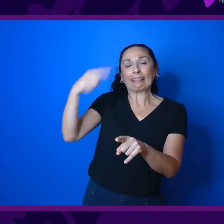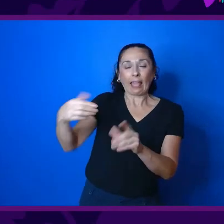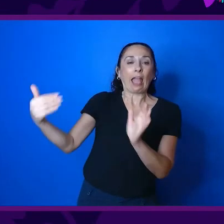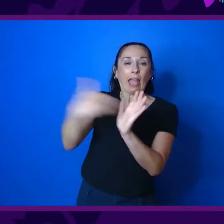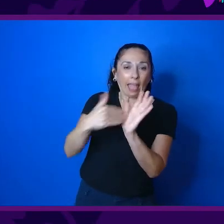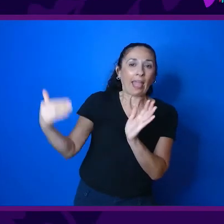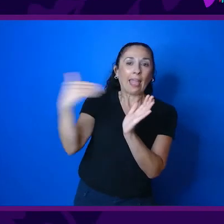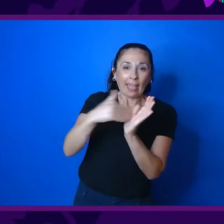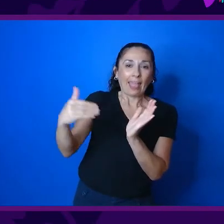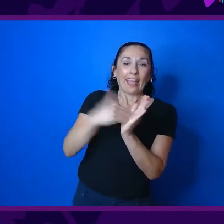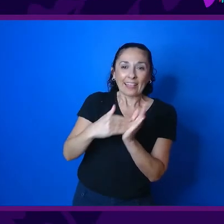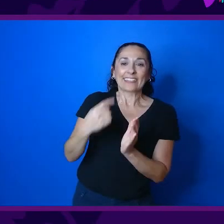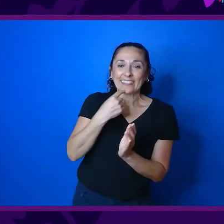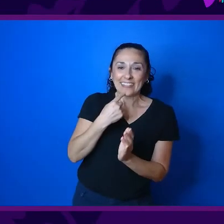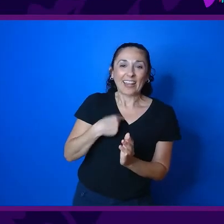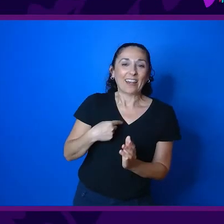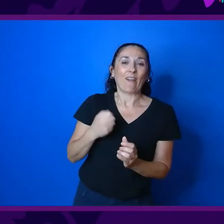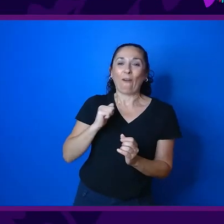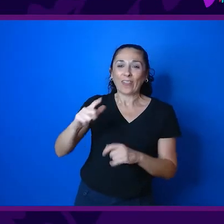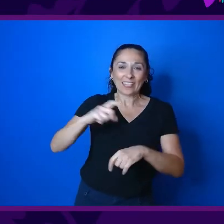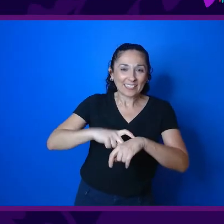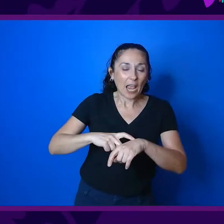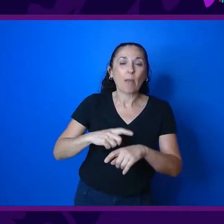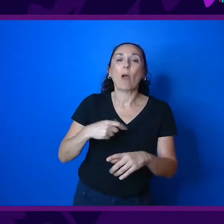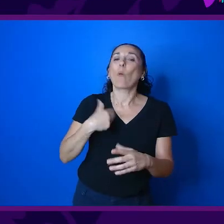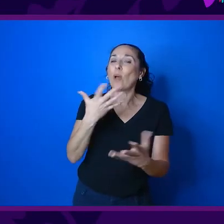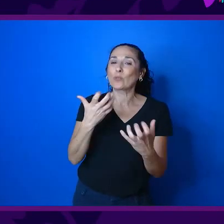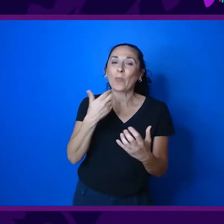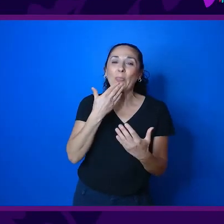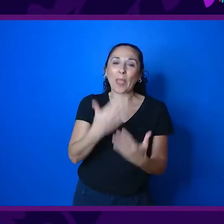patience, and also I want to thank both